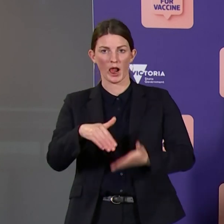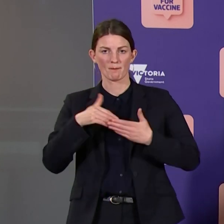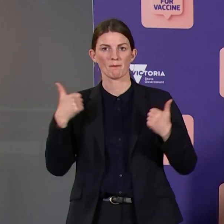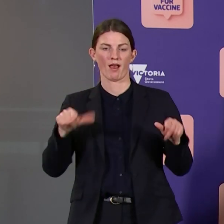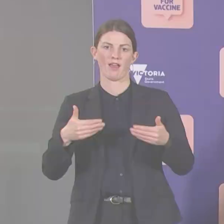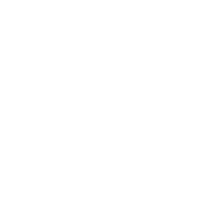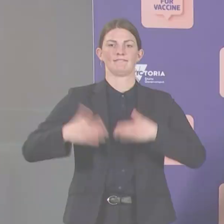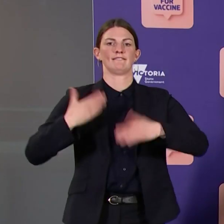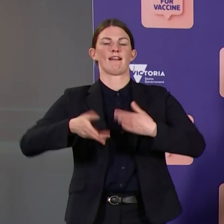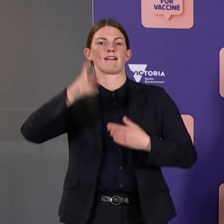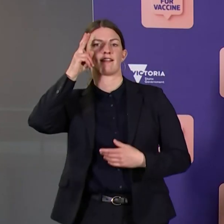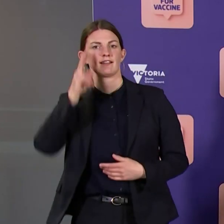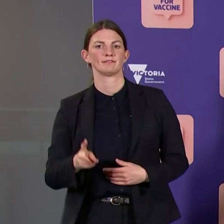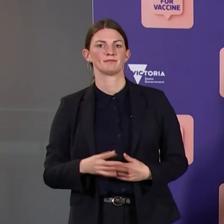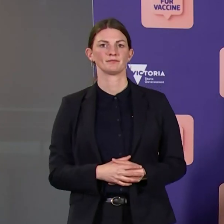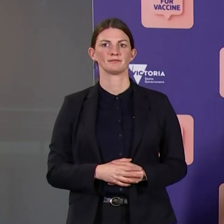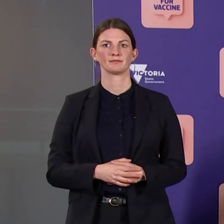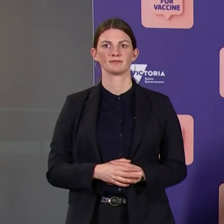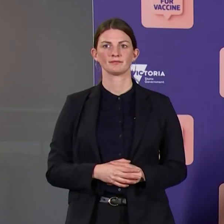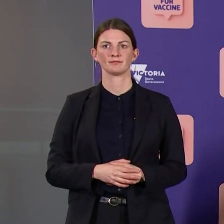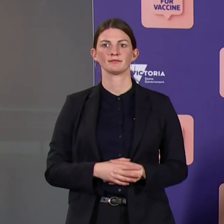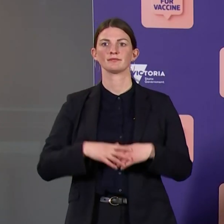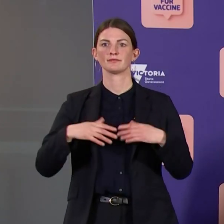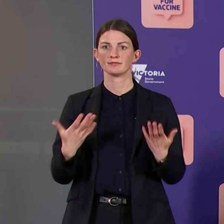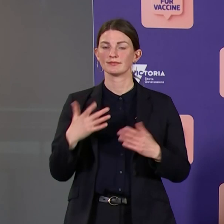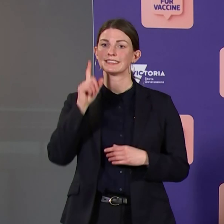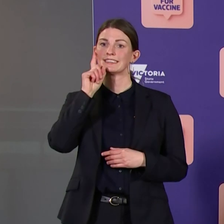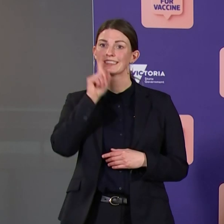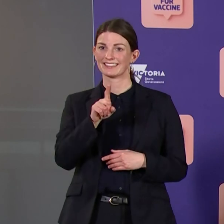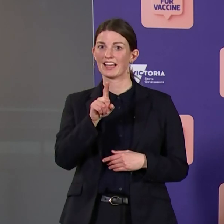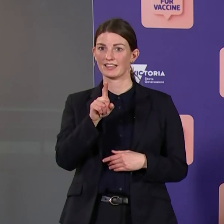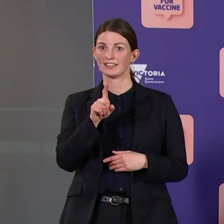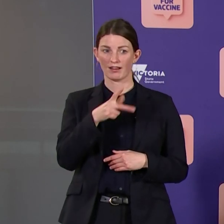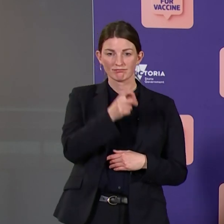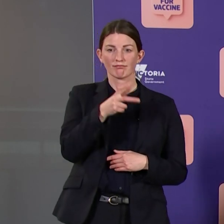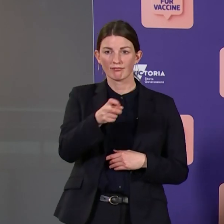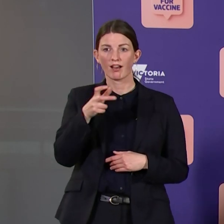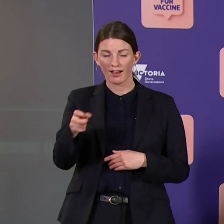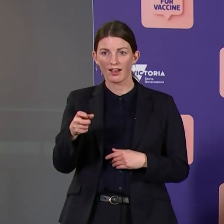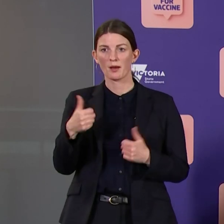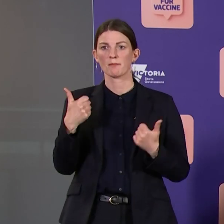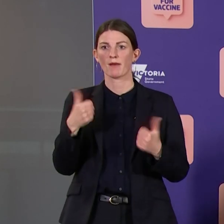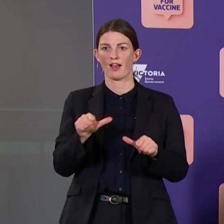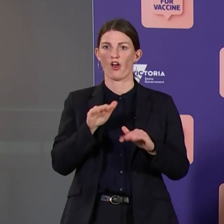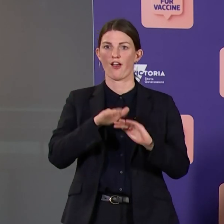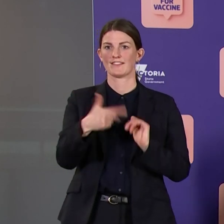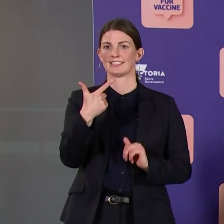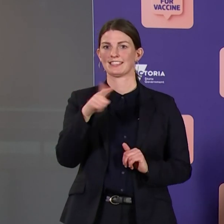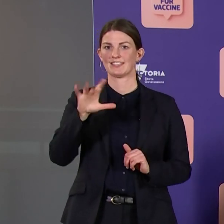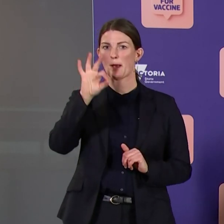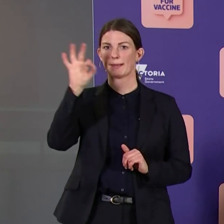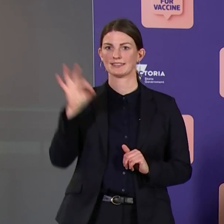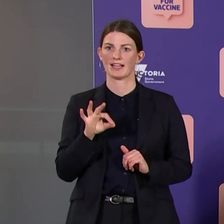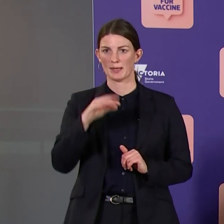this pandemic. That record figure for yesterday has pushed us over the 70% figure for